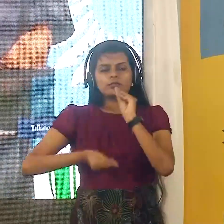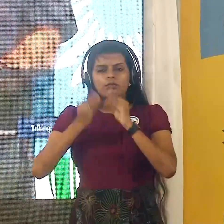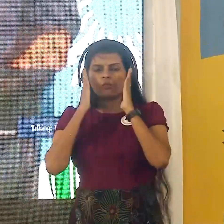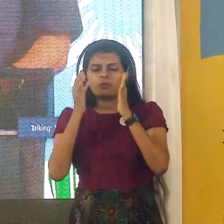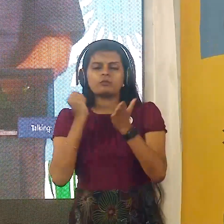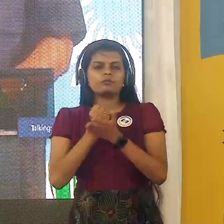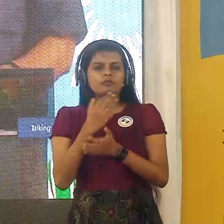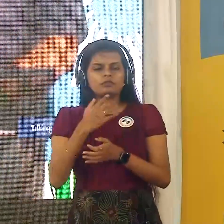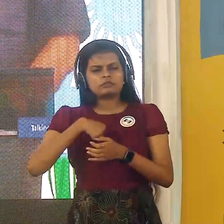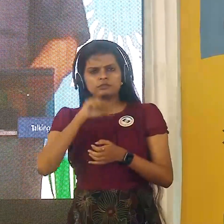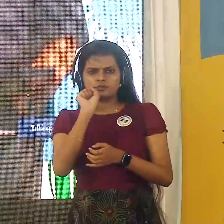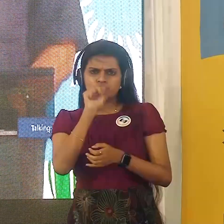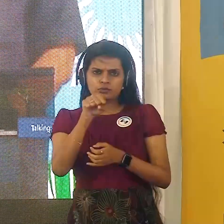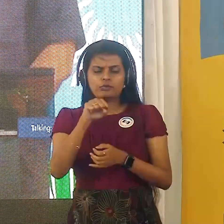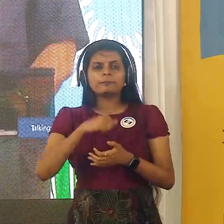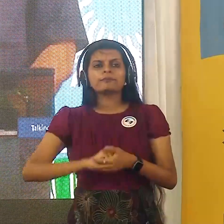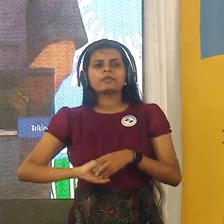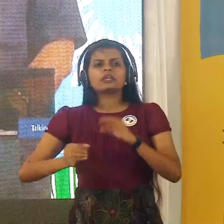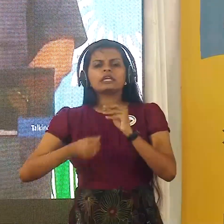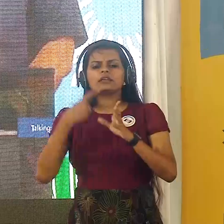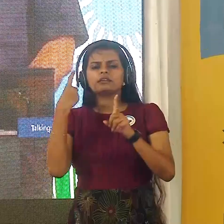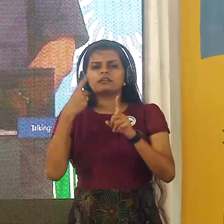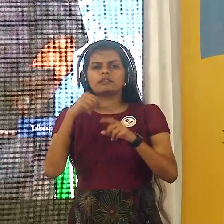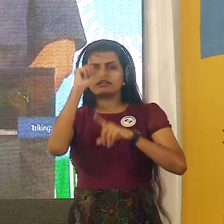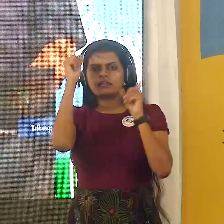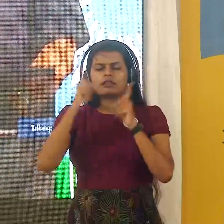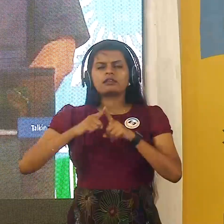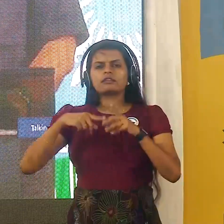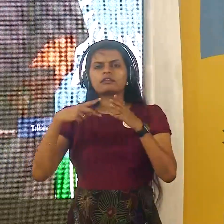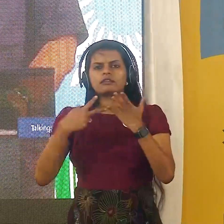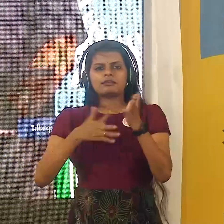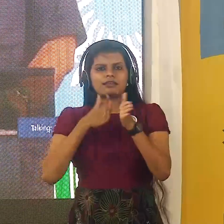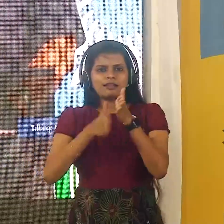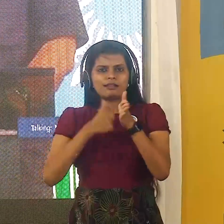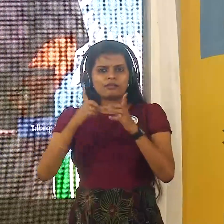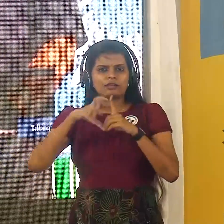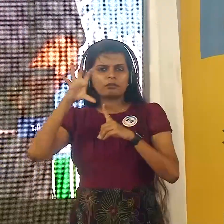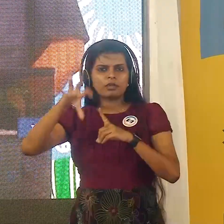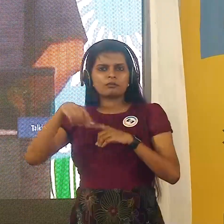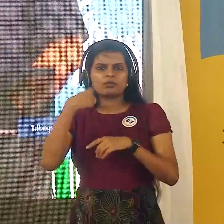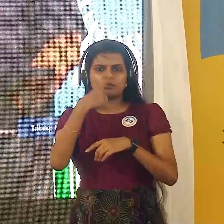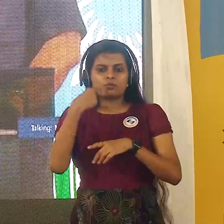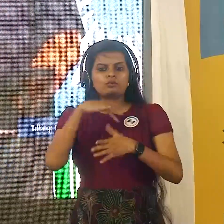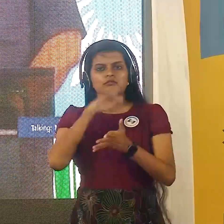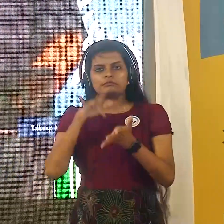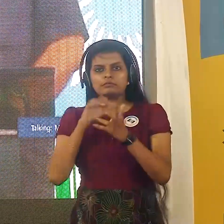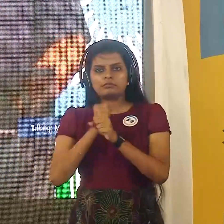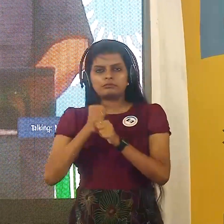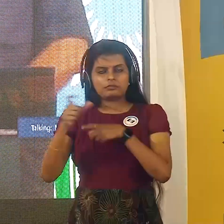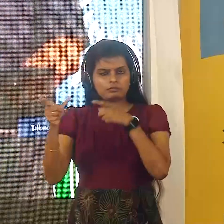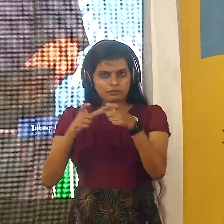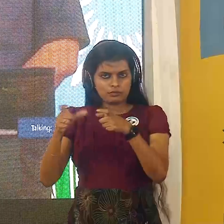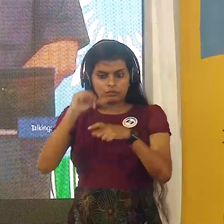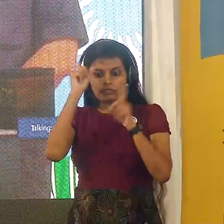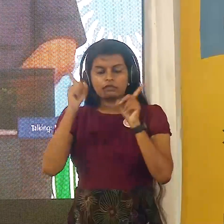state? Yes, we do. But the Indian Railways is in the hands of the central government. We have continuously asked for